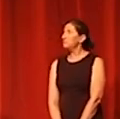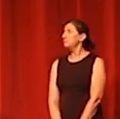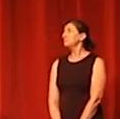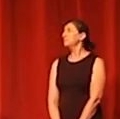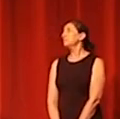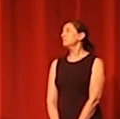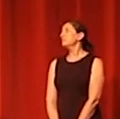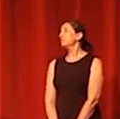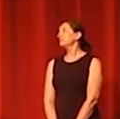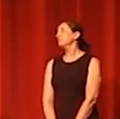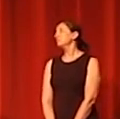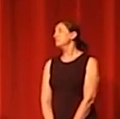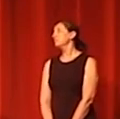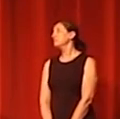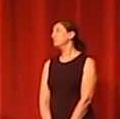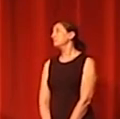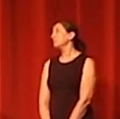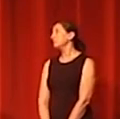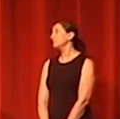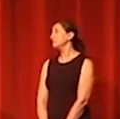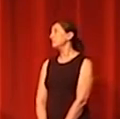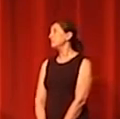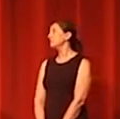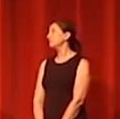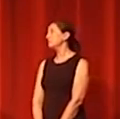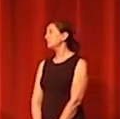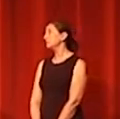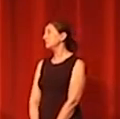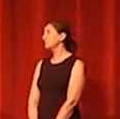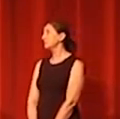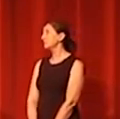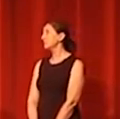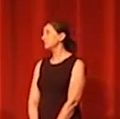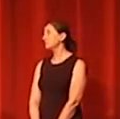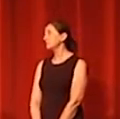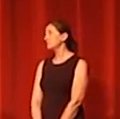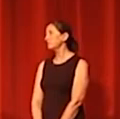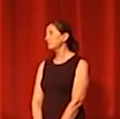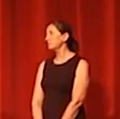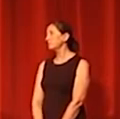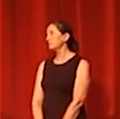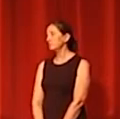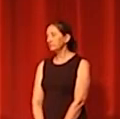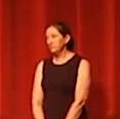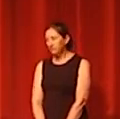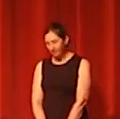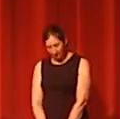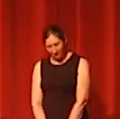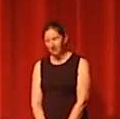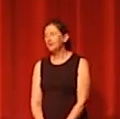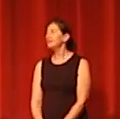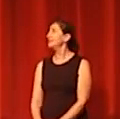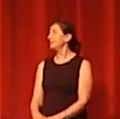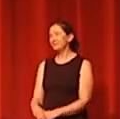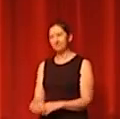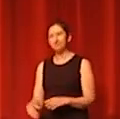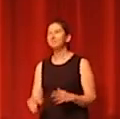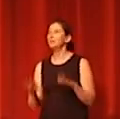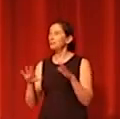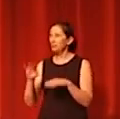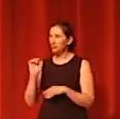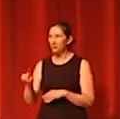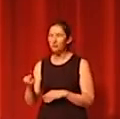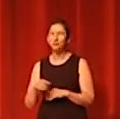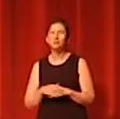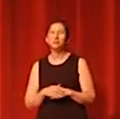that our research findings clearly apply to everyone in the U.S. who has dementia? Great question as well. That's definitely